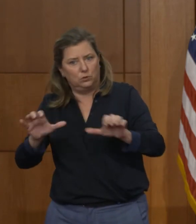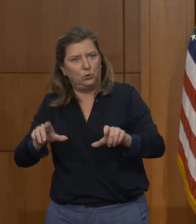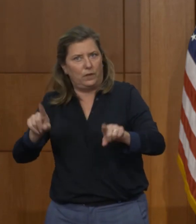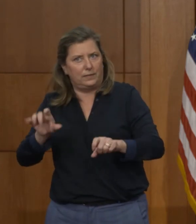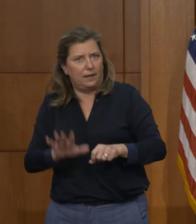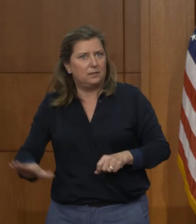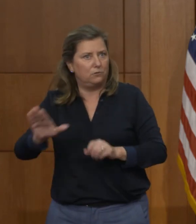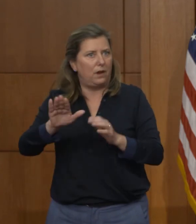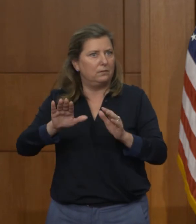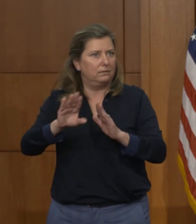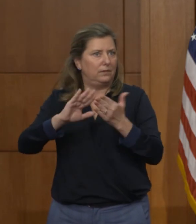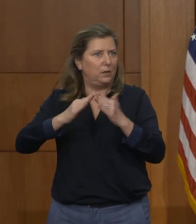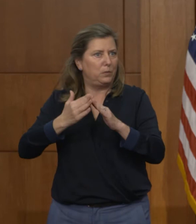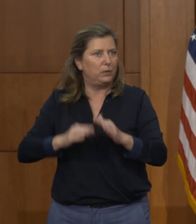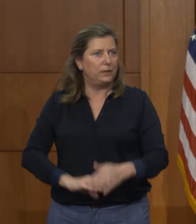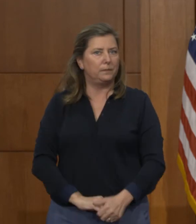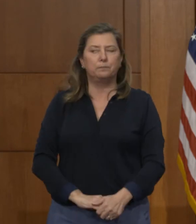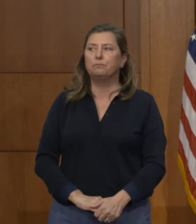community.